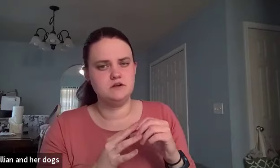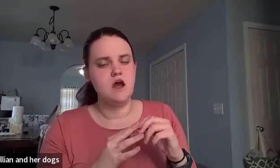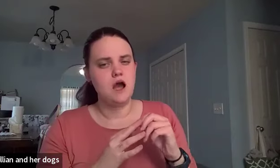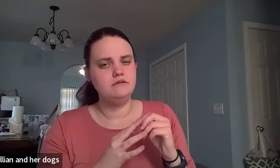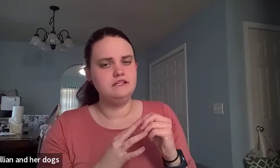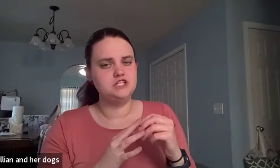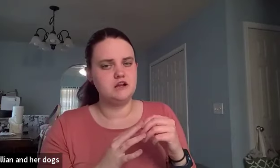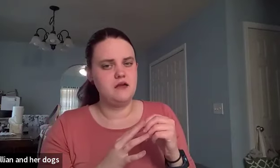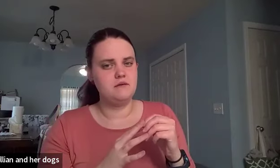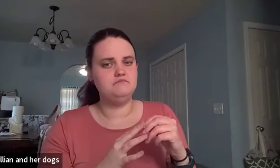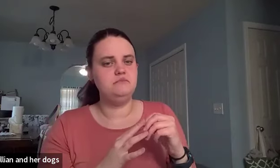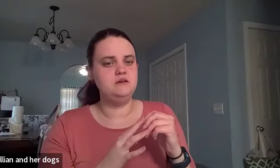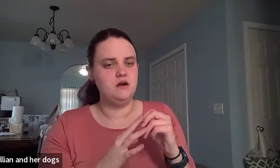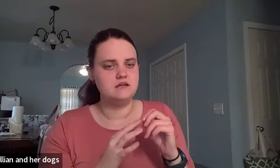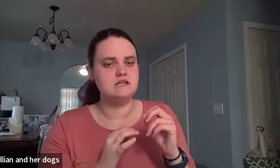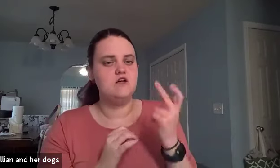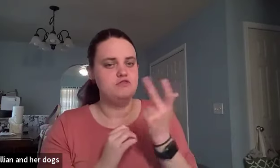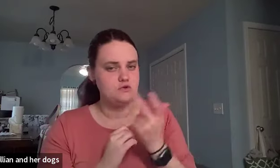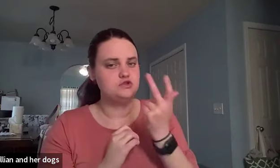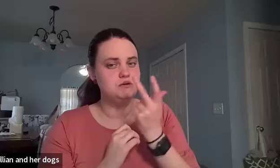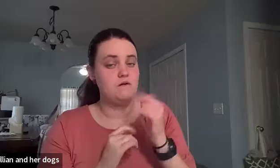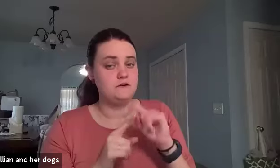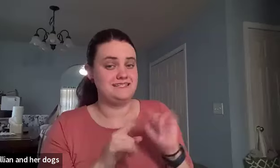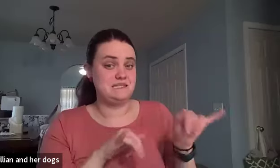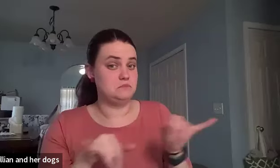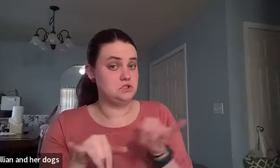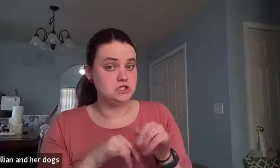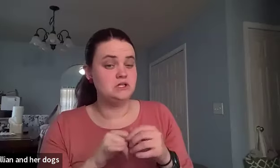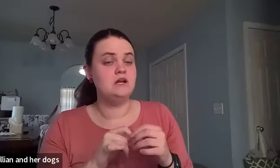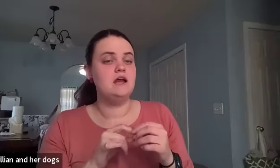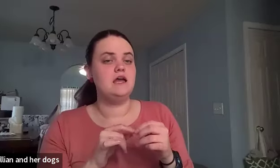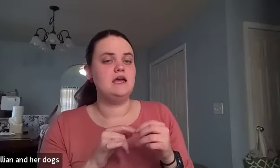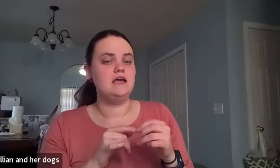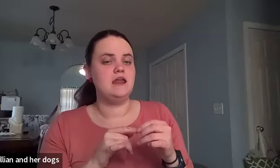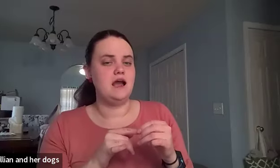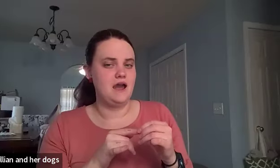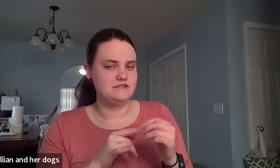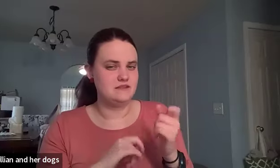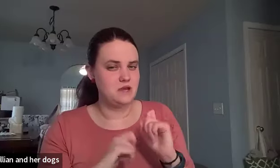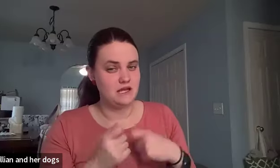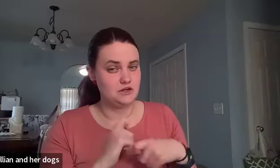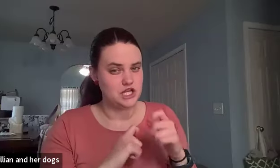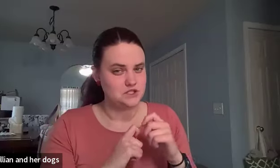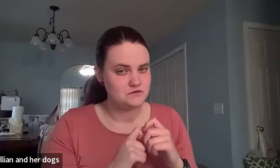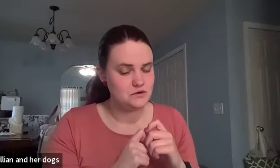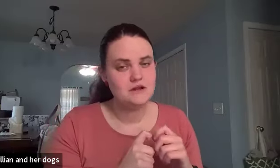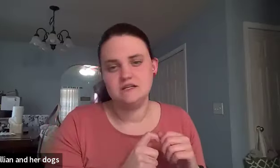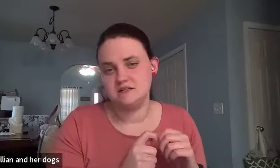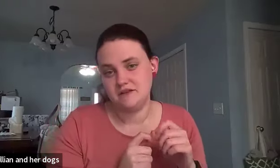similar. I'll need to check on that because those three are all very similar. And I have seen them kind of interchange before. Doesn't mean